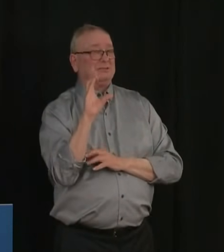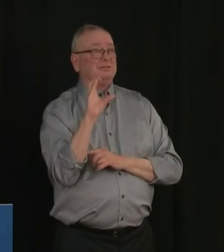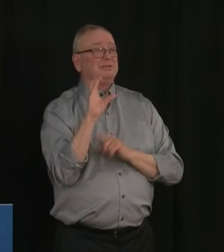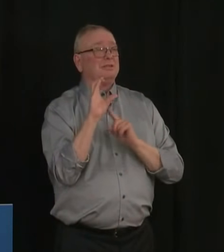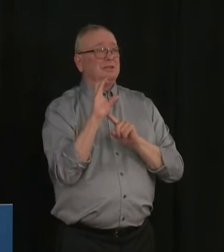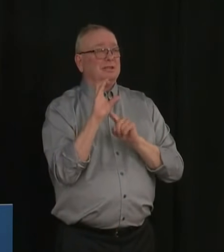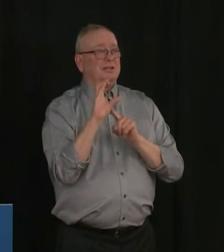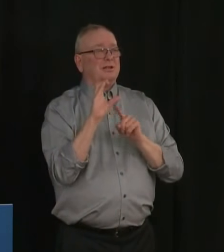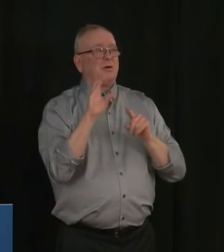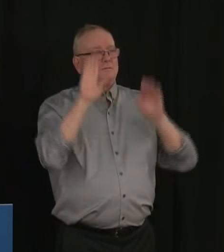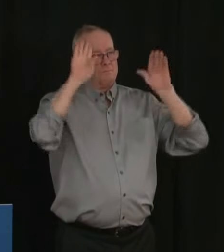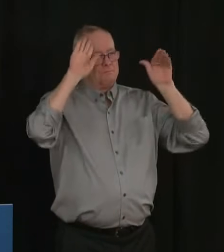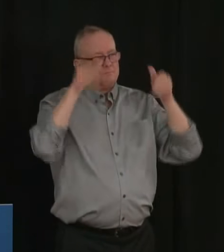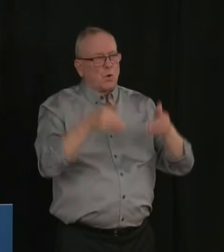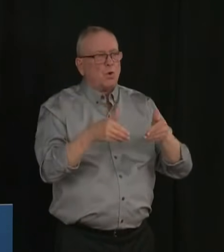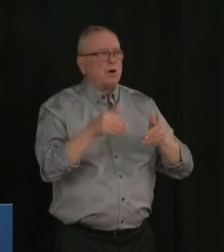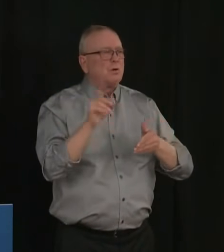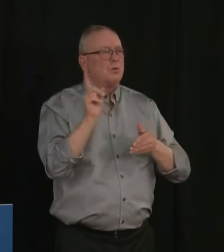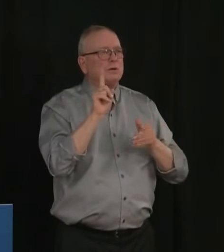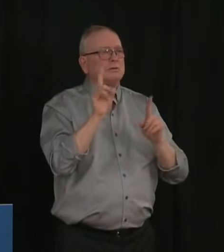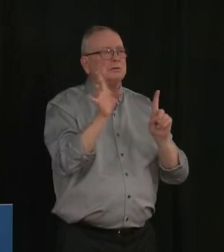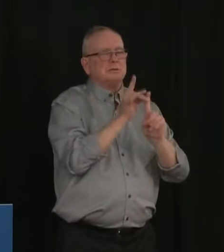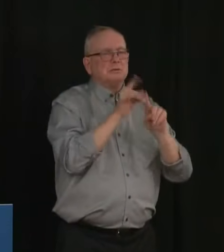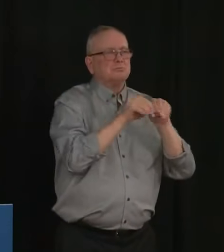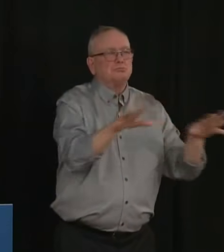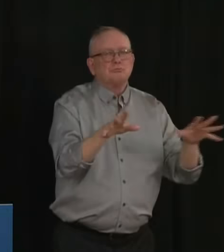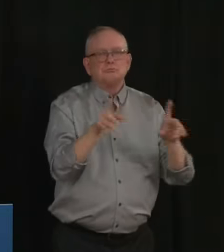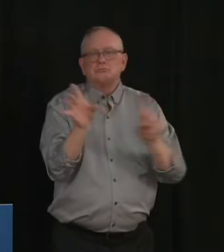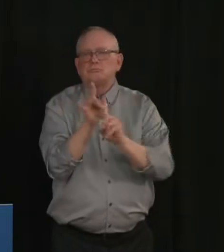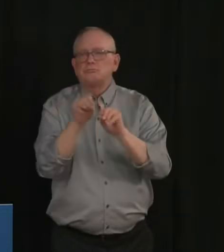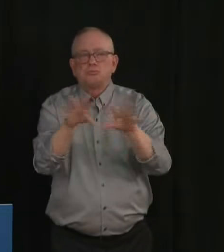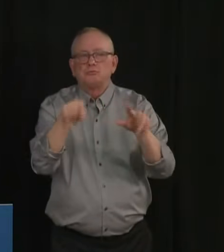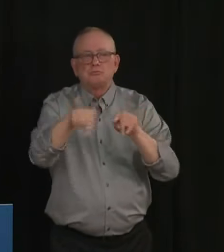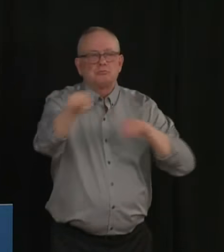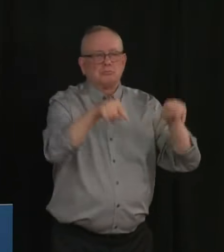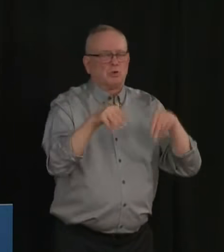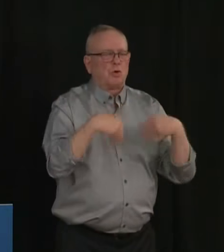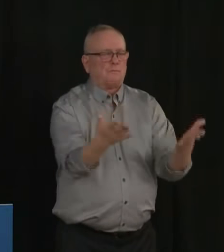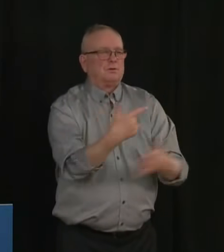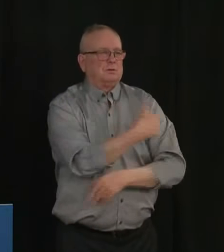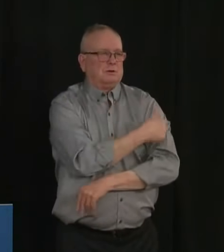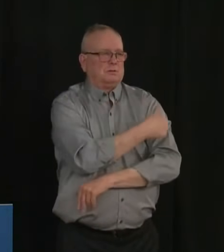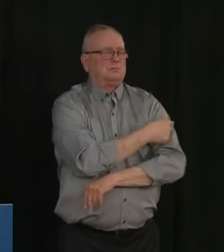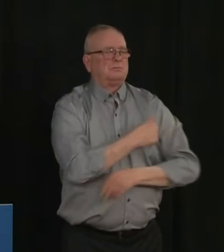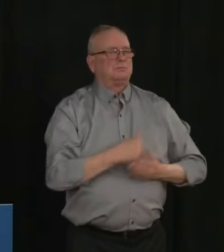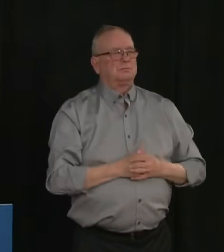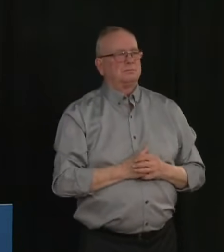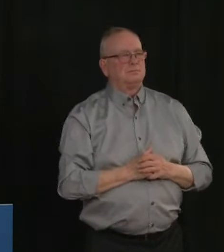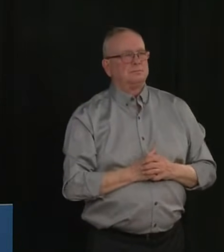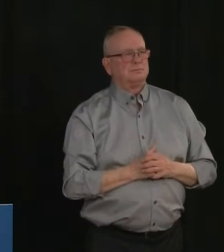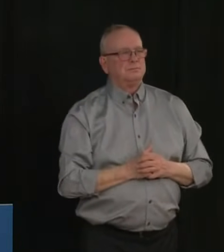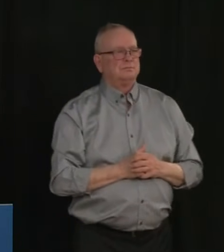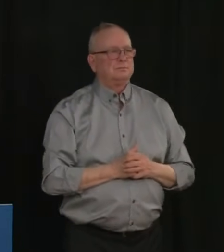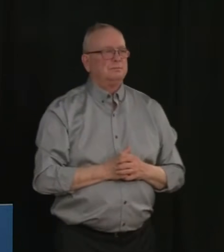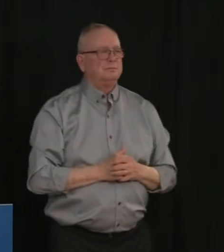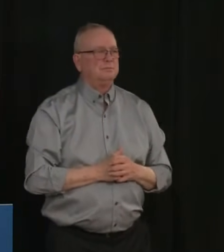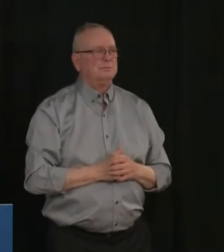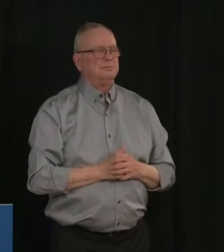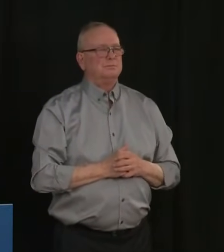large outbreaks happen very quickly. And so we have already taken that into account in our sequencing. And we know, again,